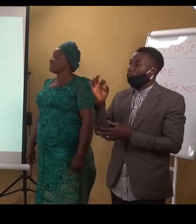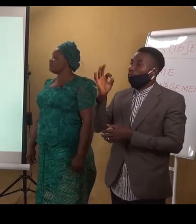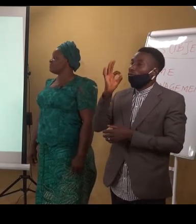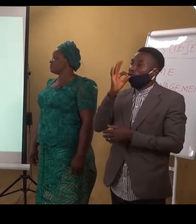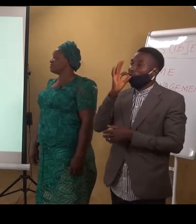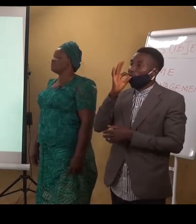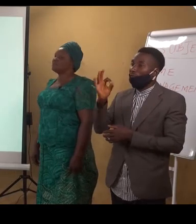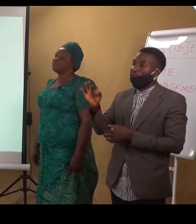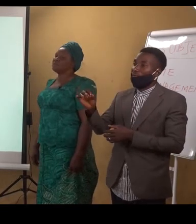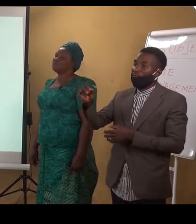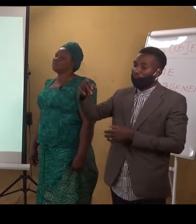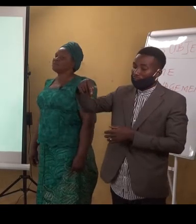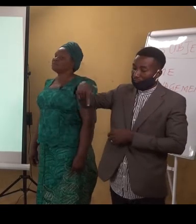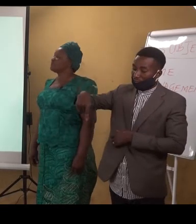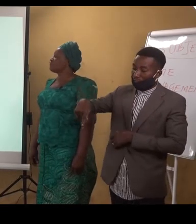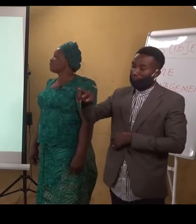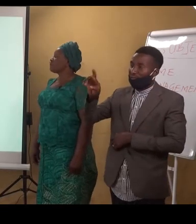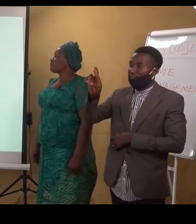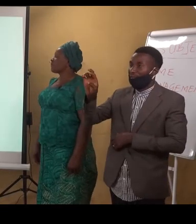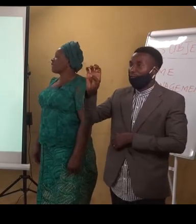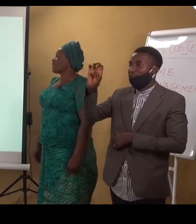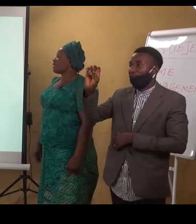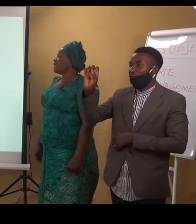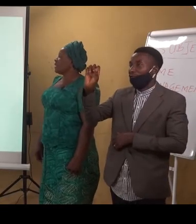food preservation.